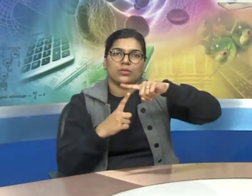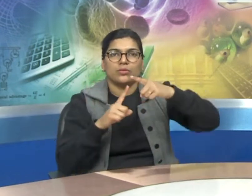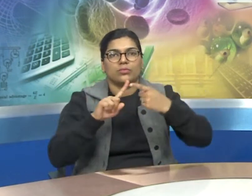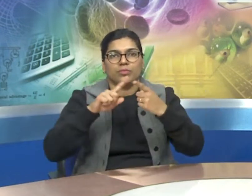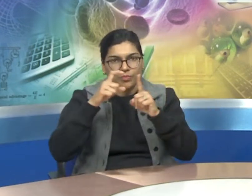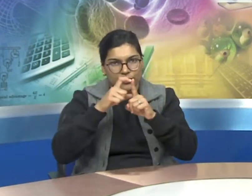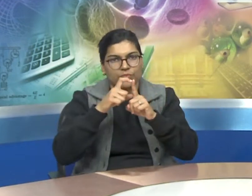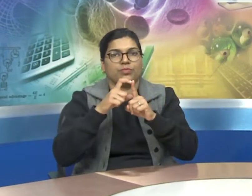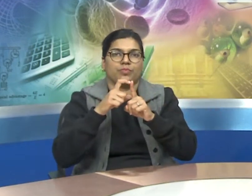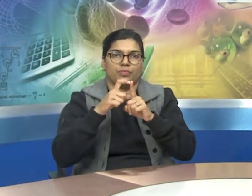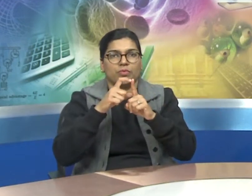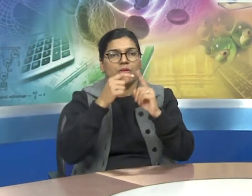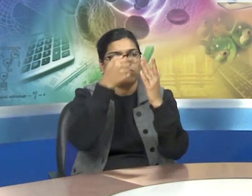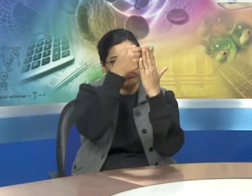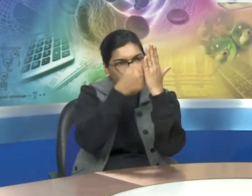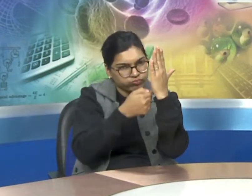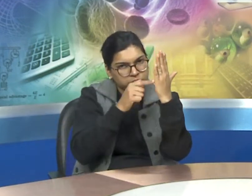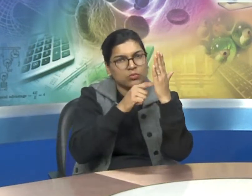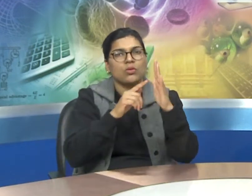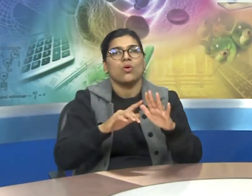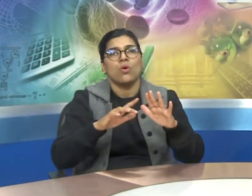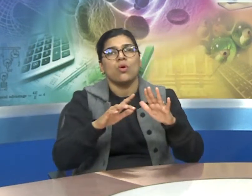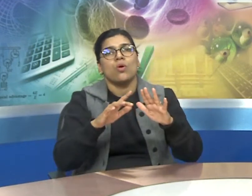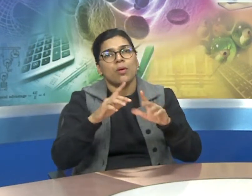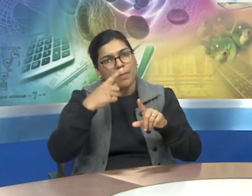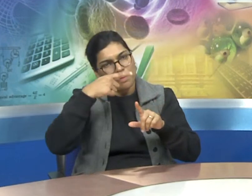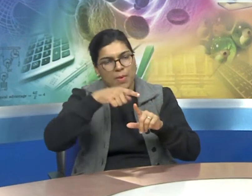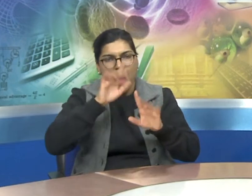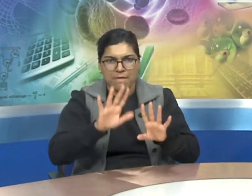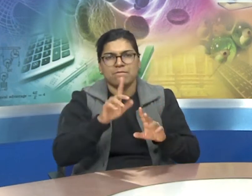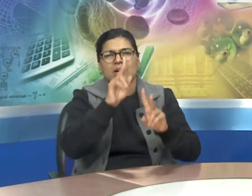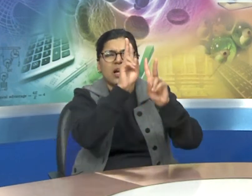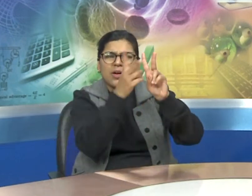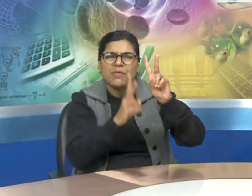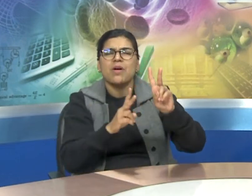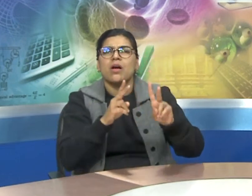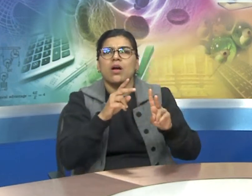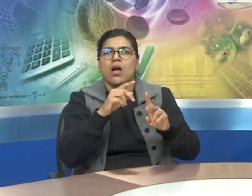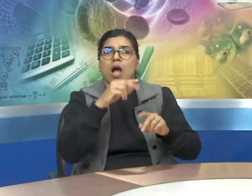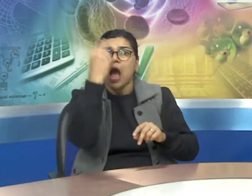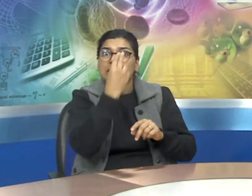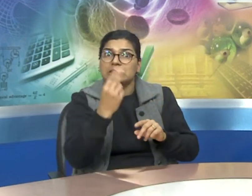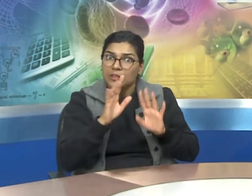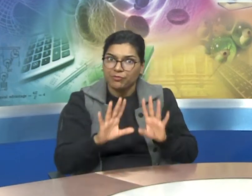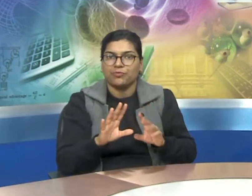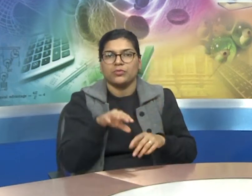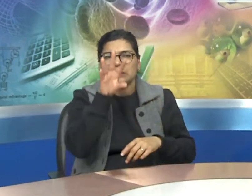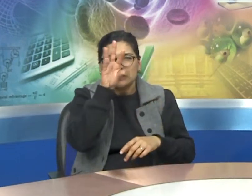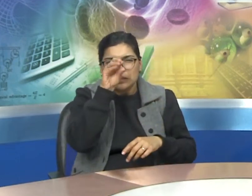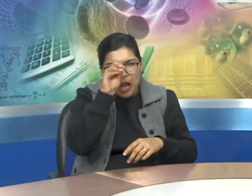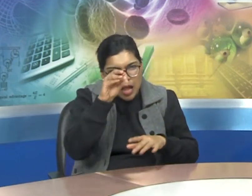We know whenever we put any content in the points form, we call it as bulleted